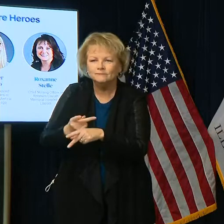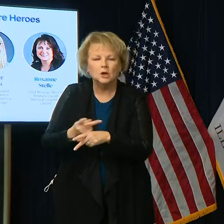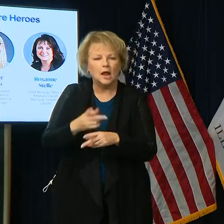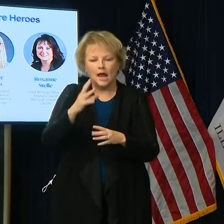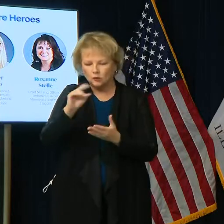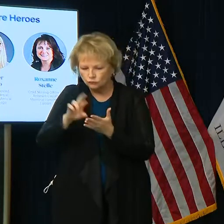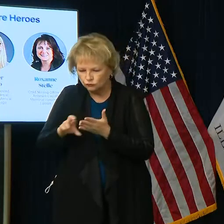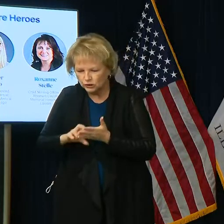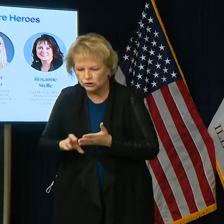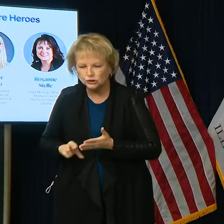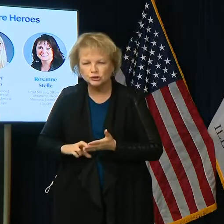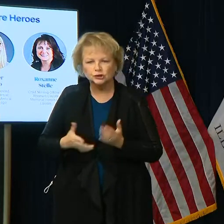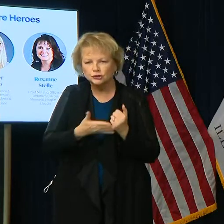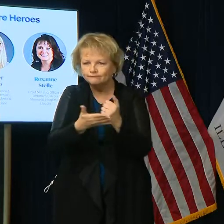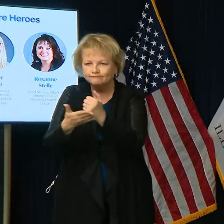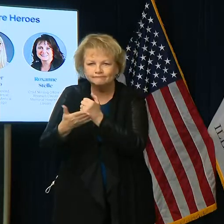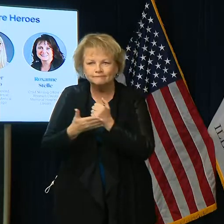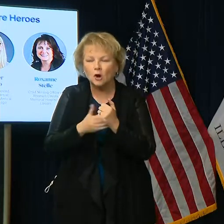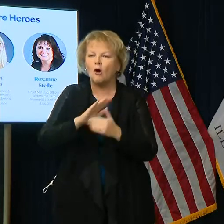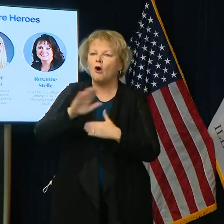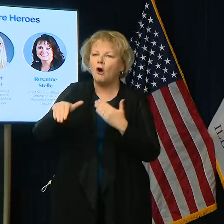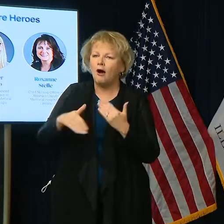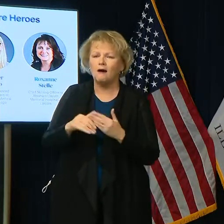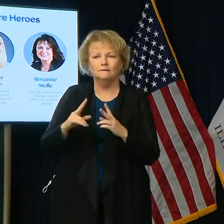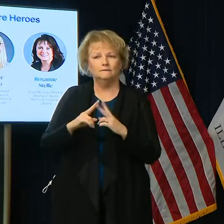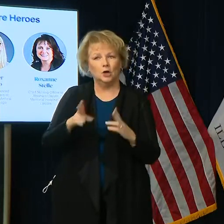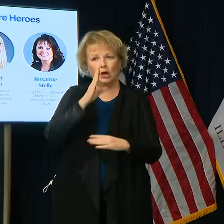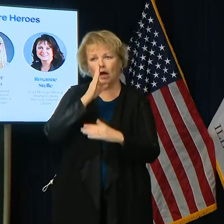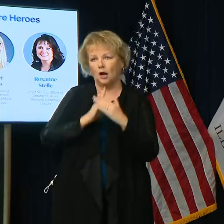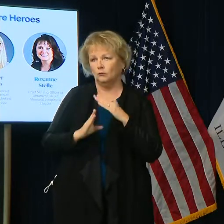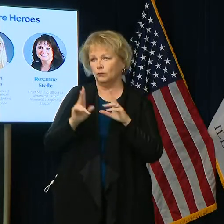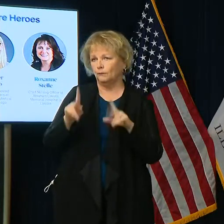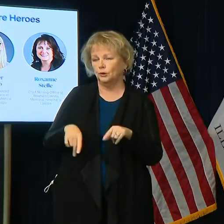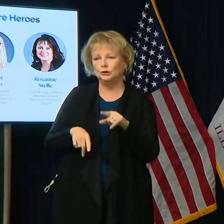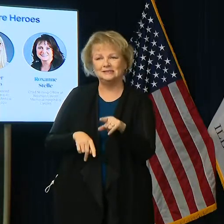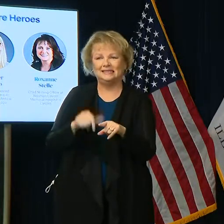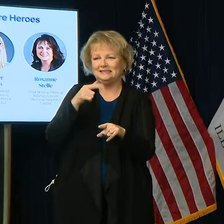the latest research, and doing it all humbly, with no